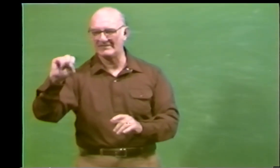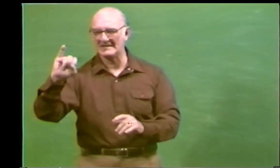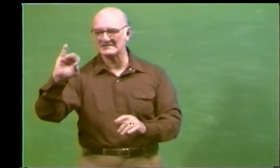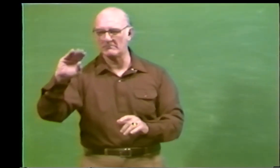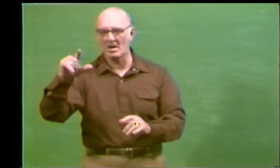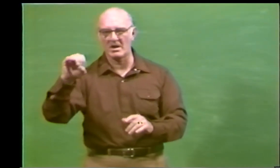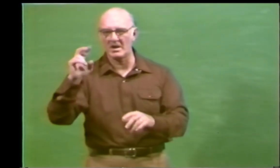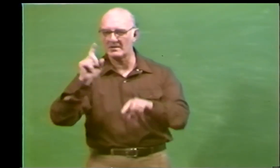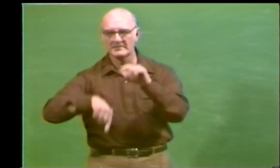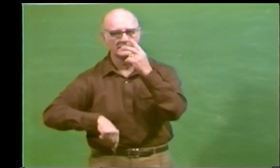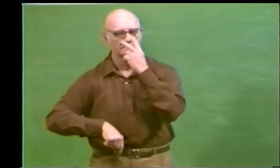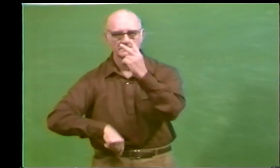Invisible